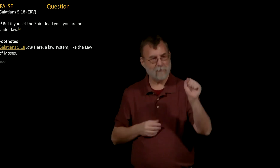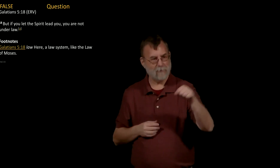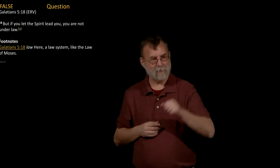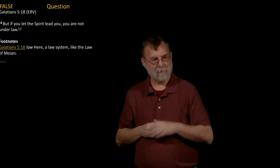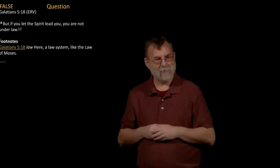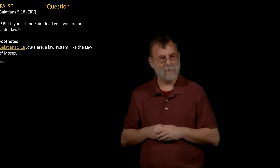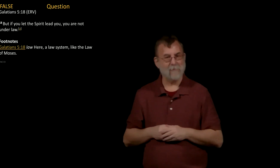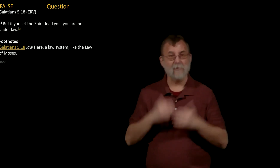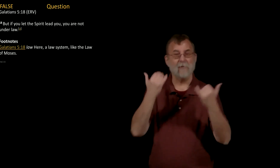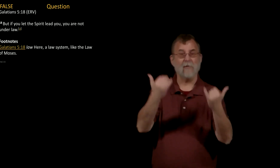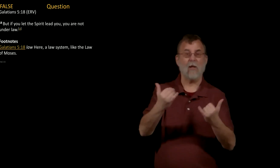Yes.